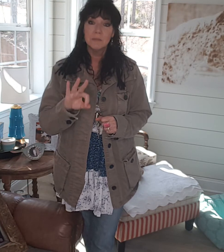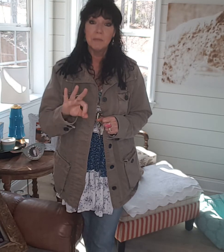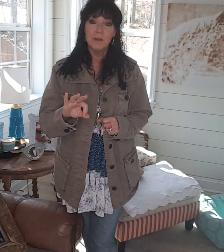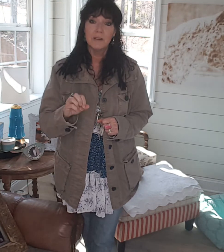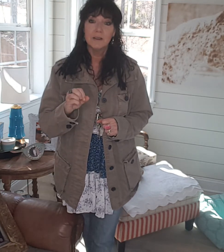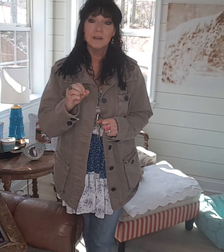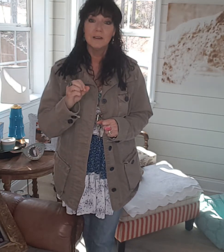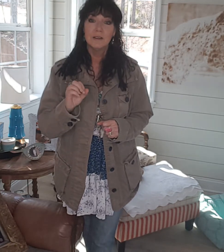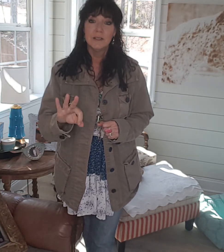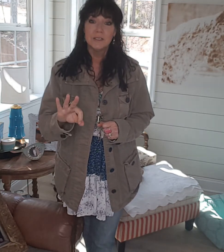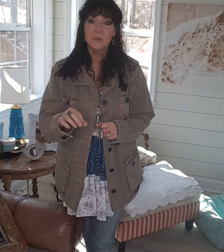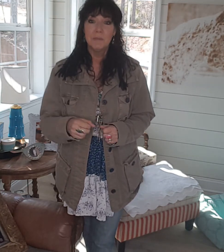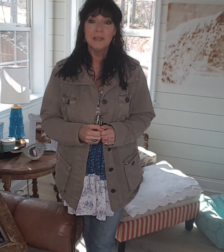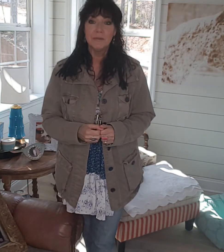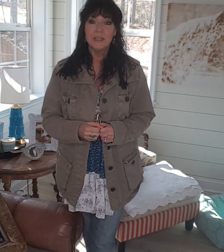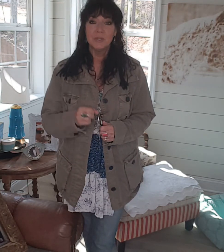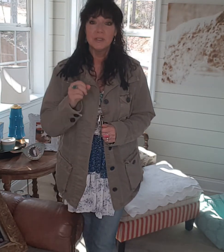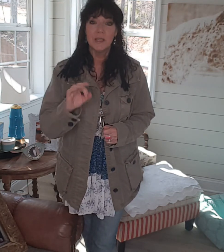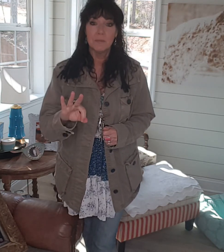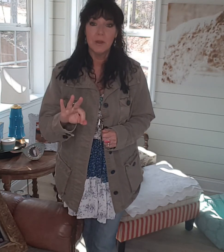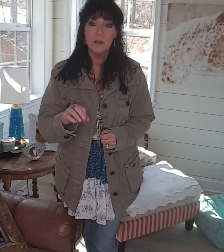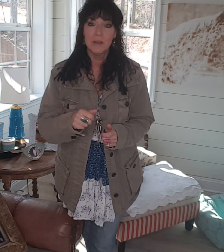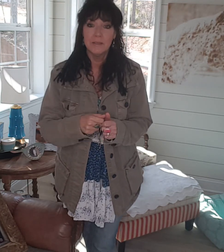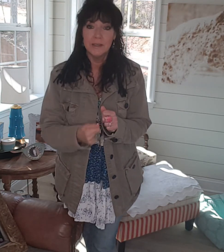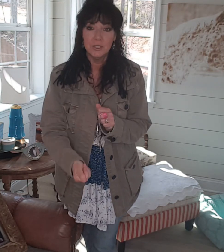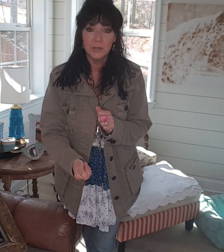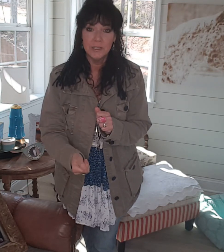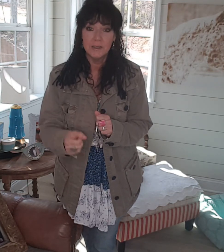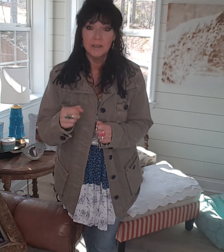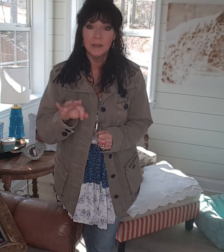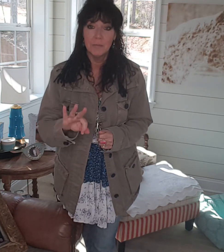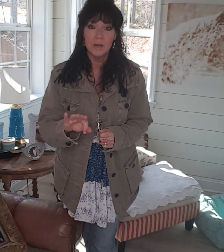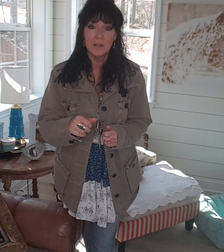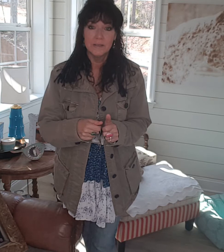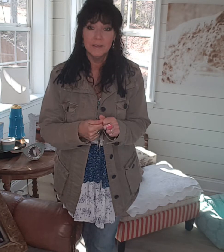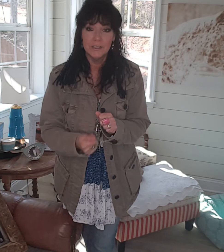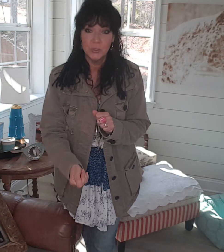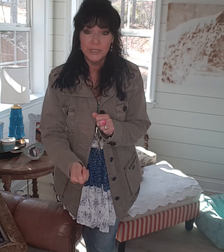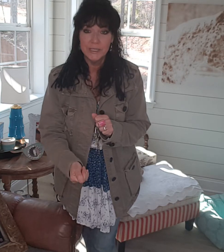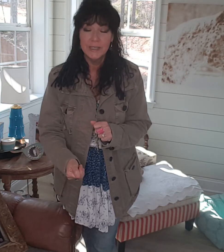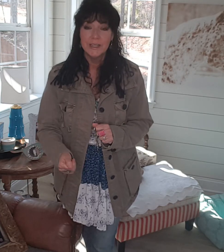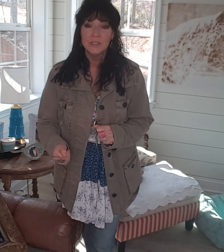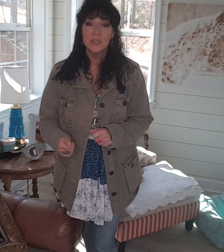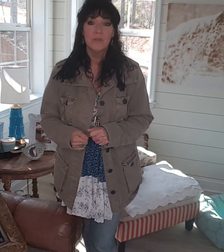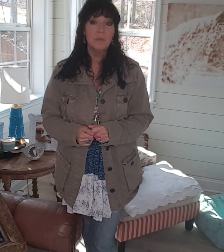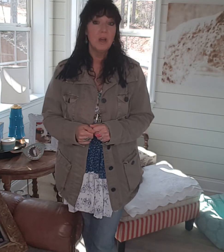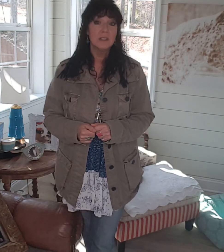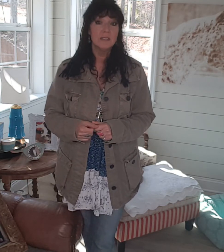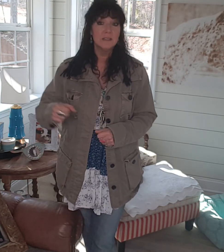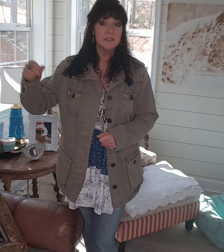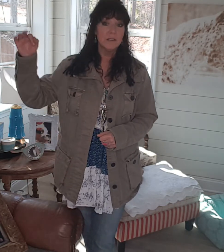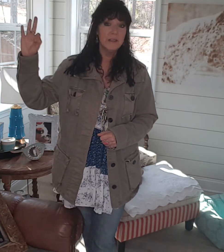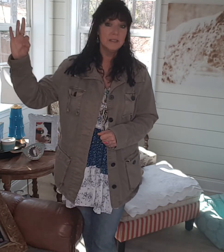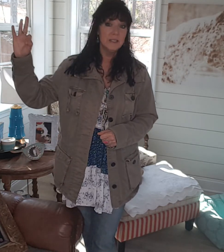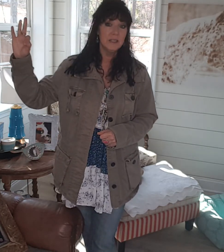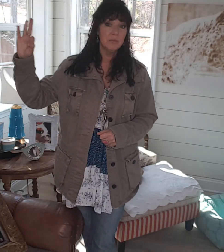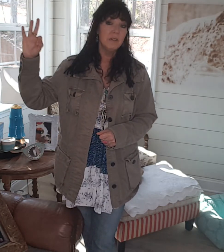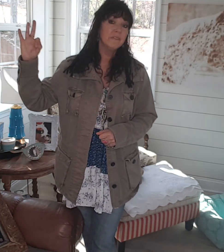my marker. So when they make the right choice, I mark and then I treat, and then I mark and then I treat. So from long distance, if they see a